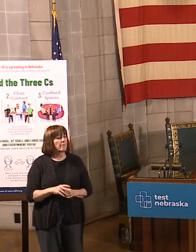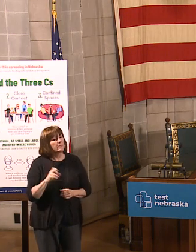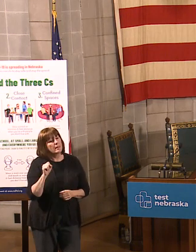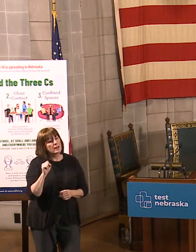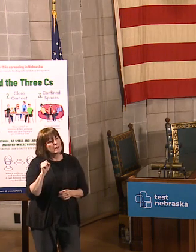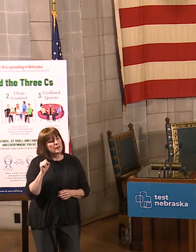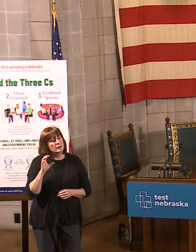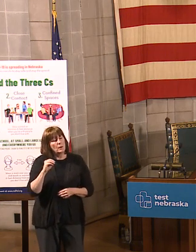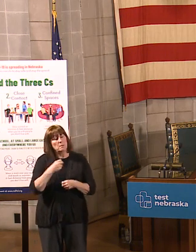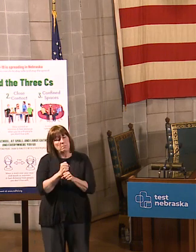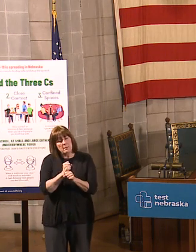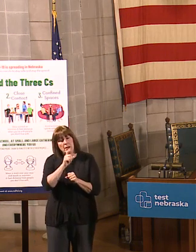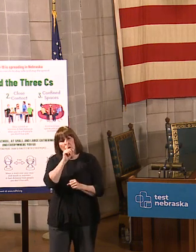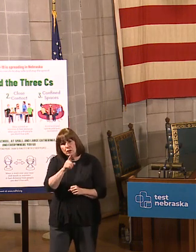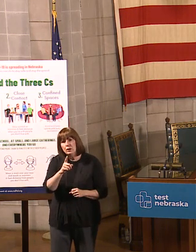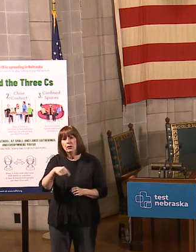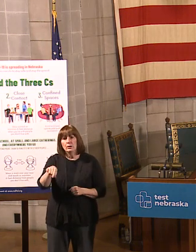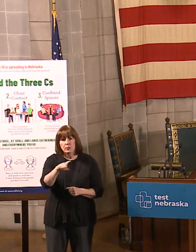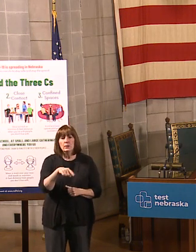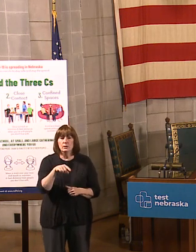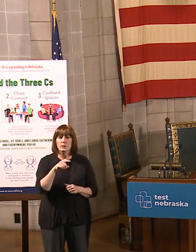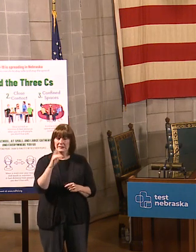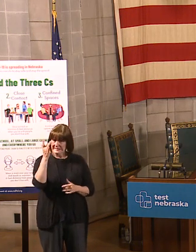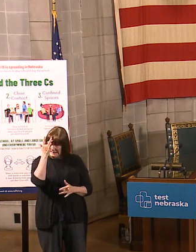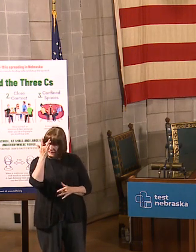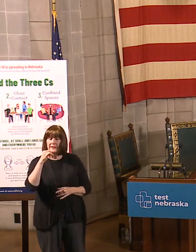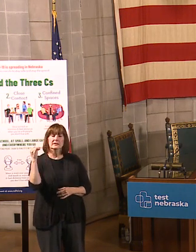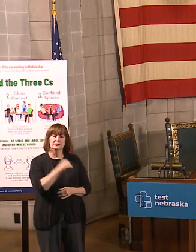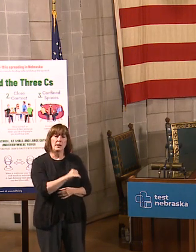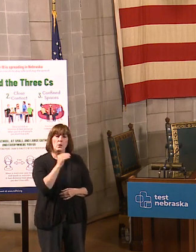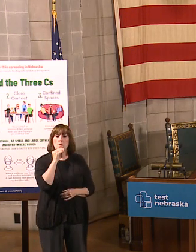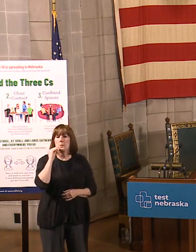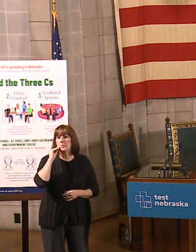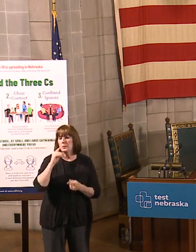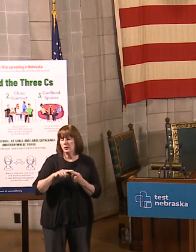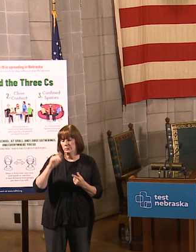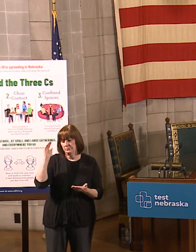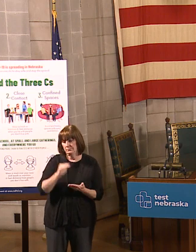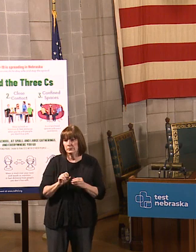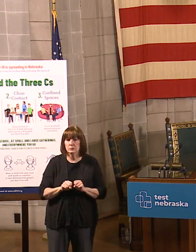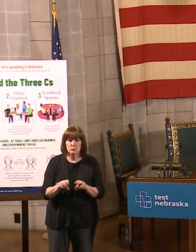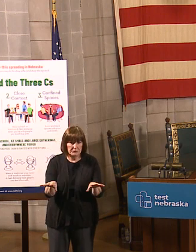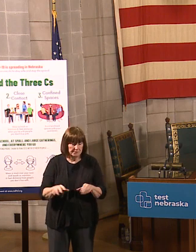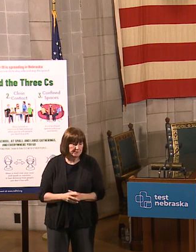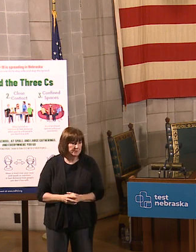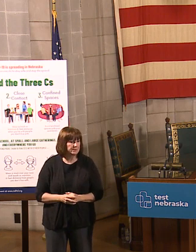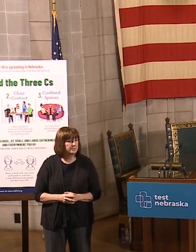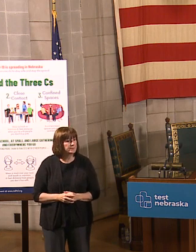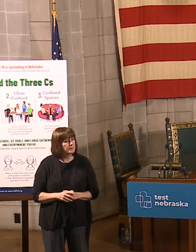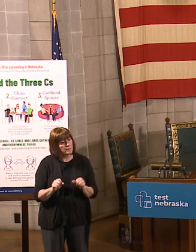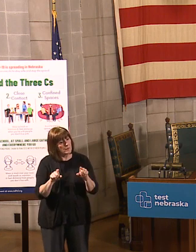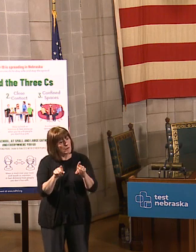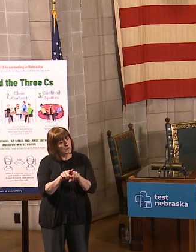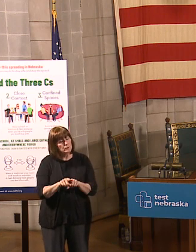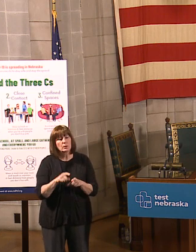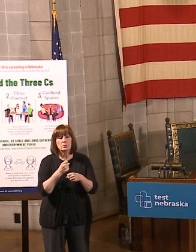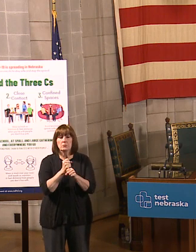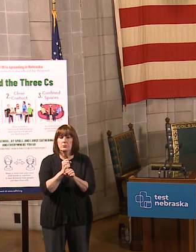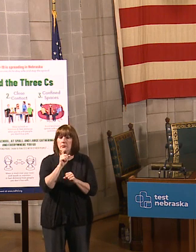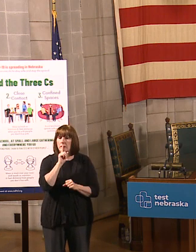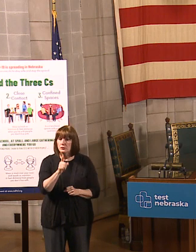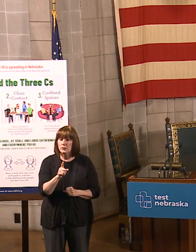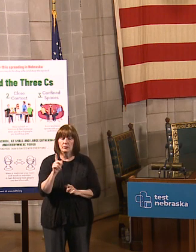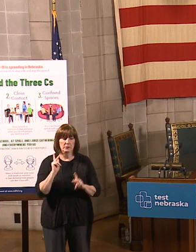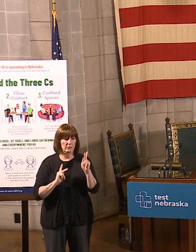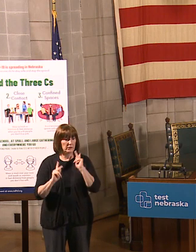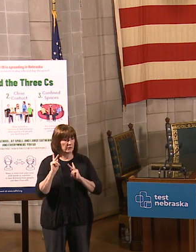Well, please make sure that if you're sick, you stay home. It's important that we slow the spread of the virus here. Also, want to make sure that